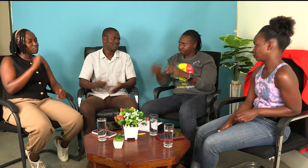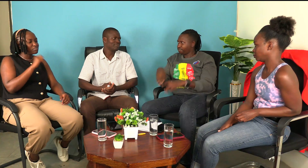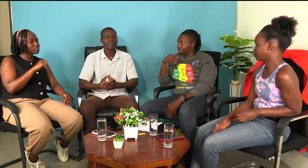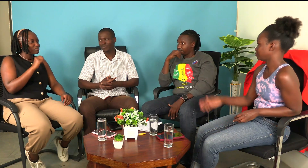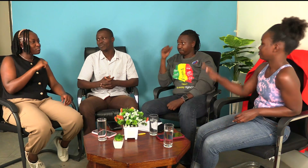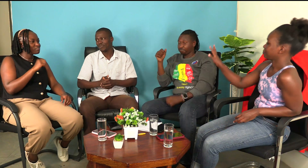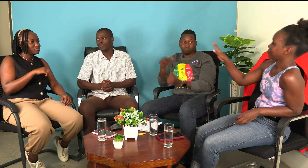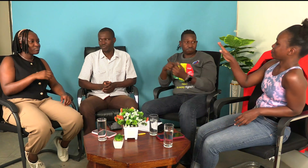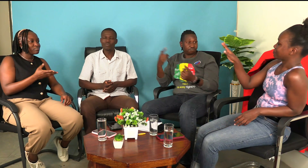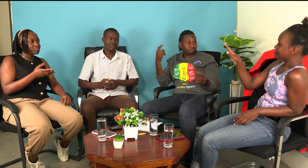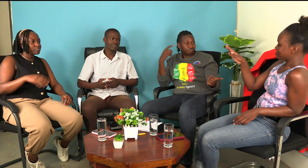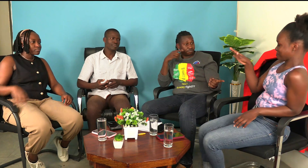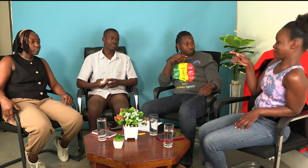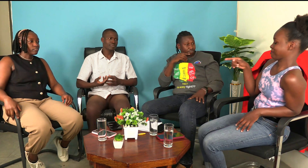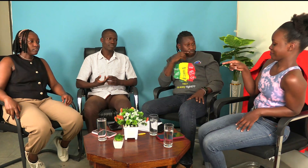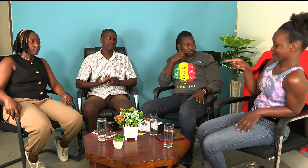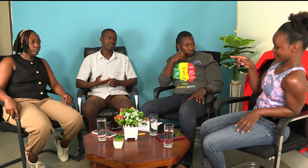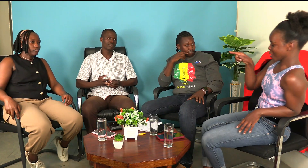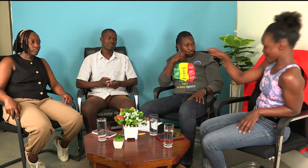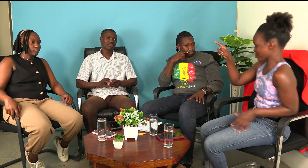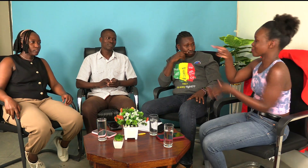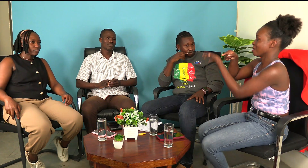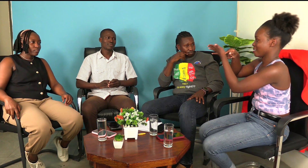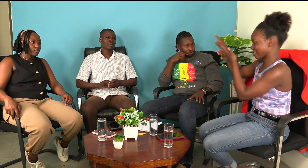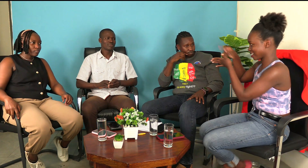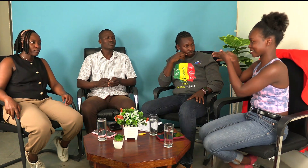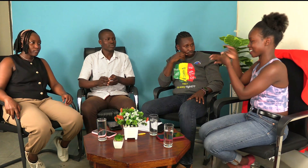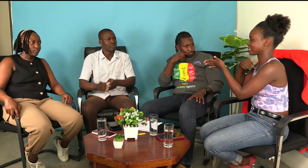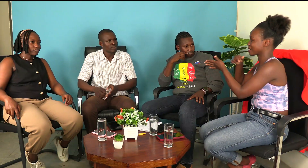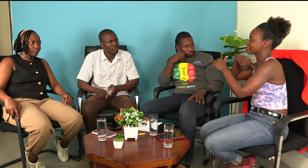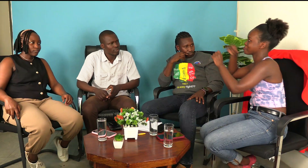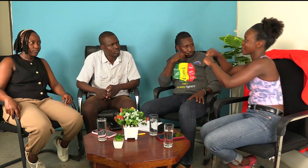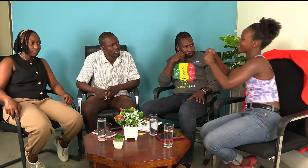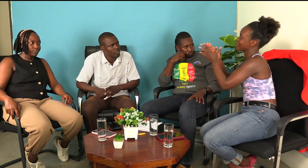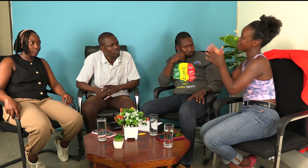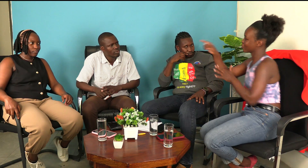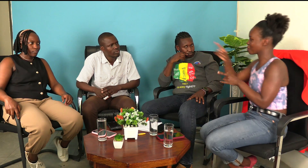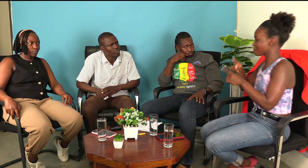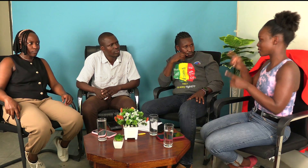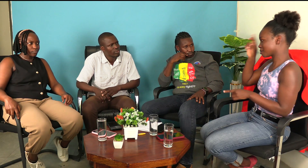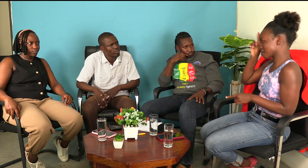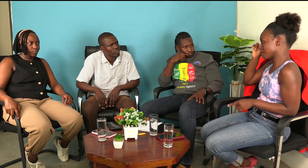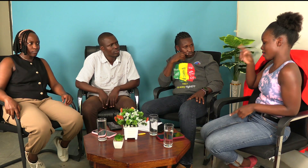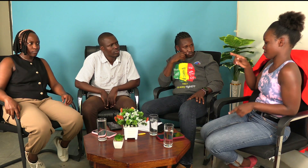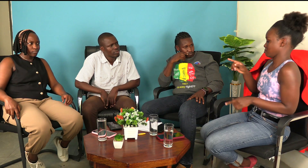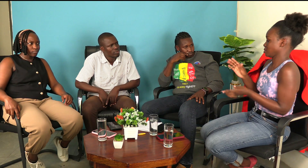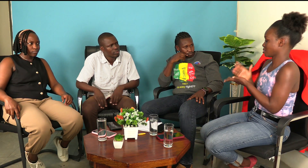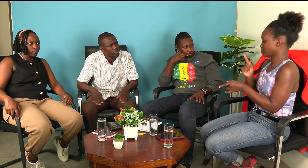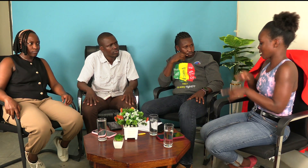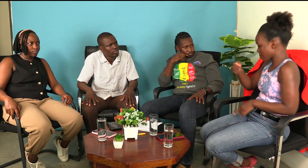signer, or there is a deaf interpreter, they are very professional. That point is very correct. But